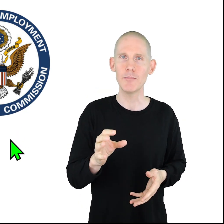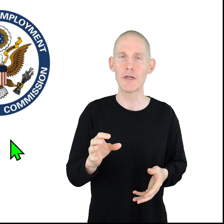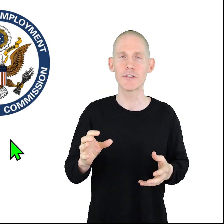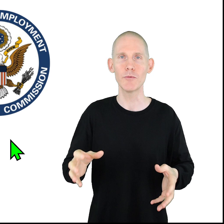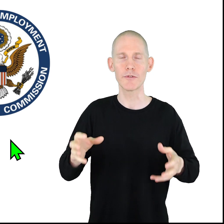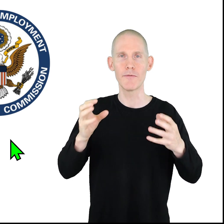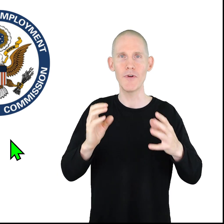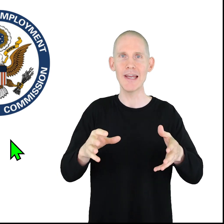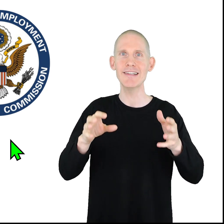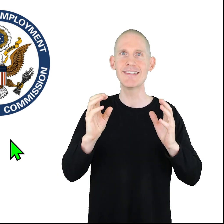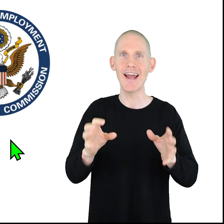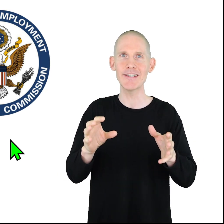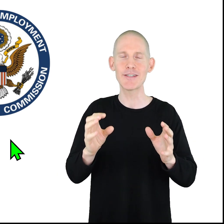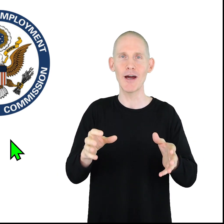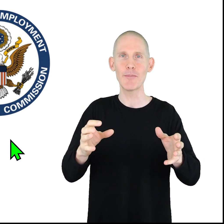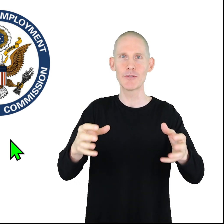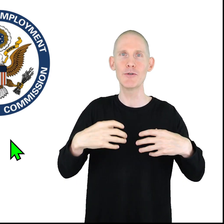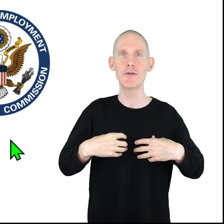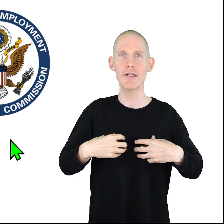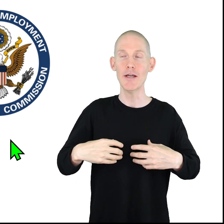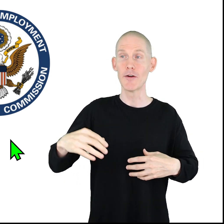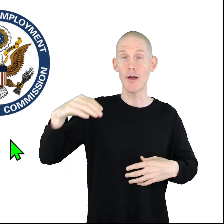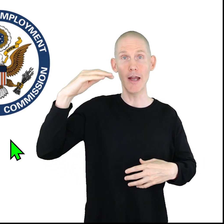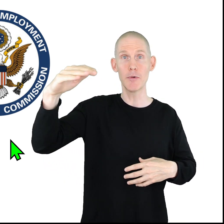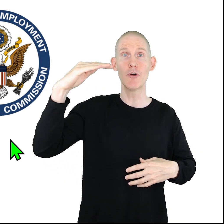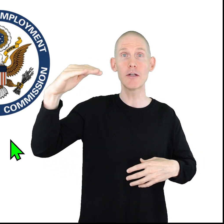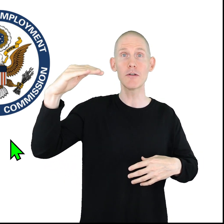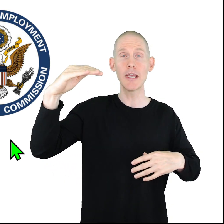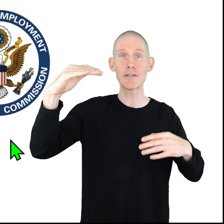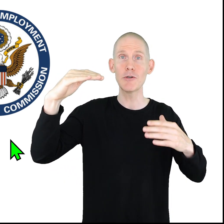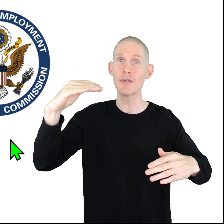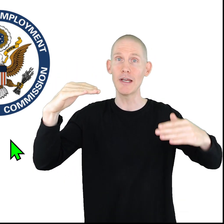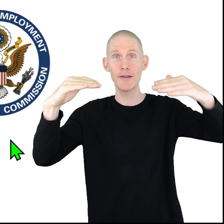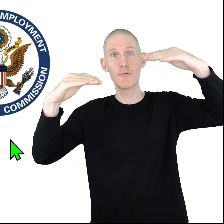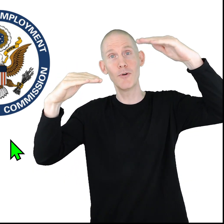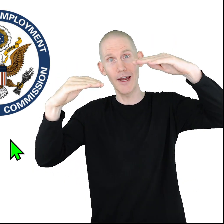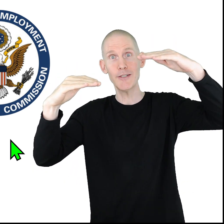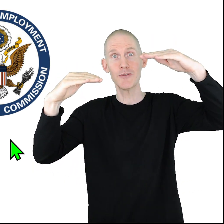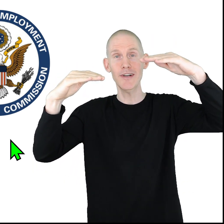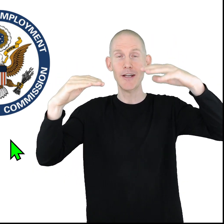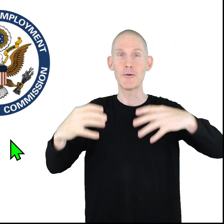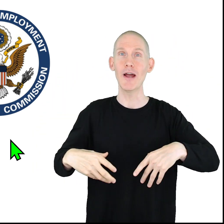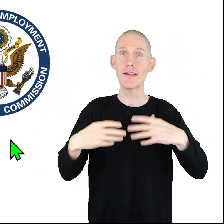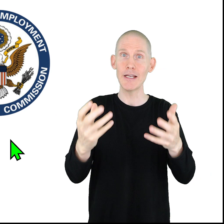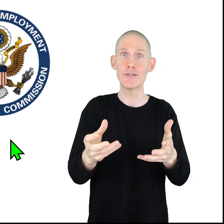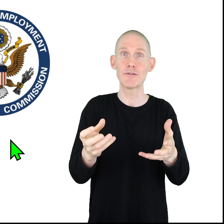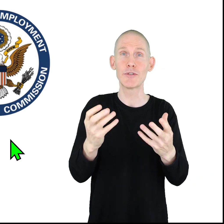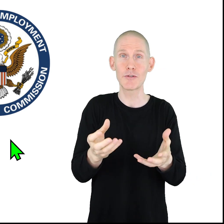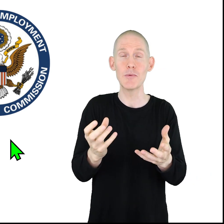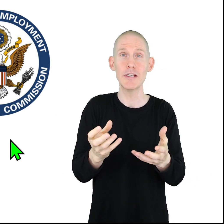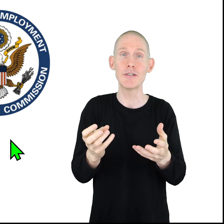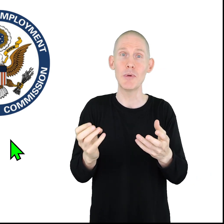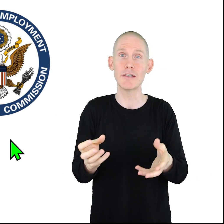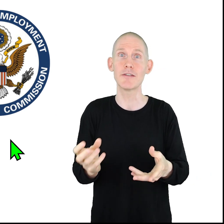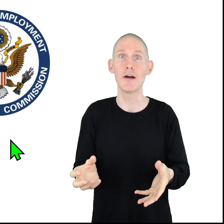because it was a fantastic opportunity. I had my regular caseload, then I had the extra. There were allegations of discrimination based on